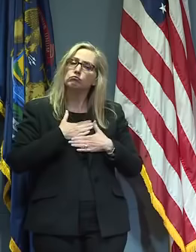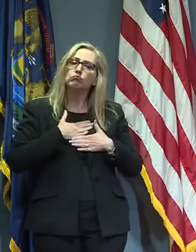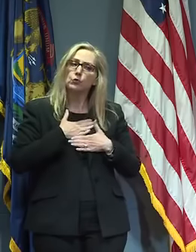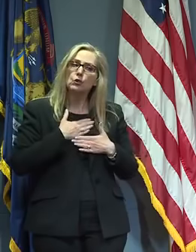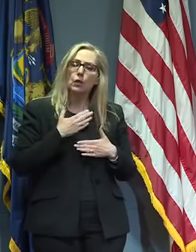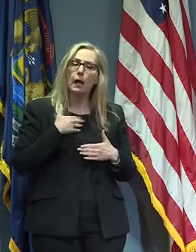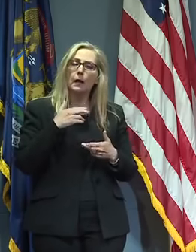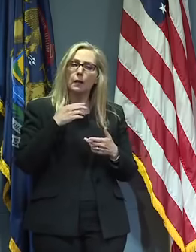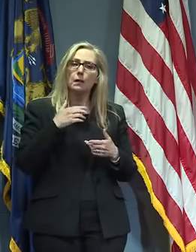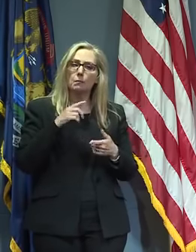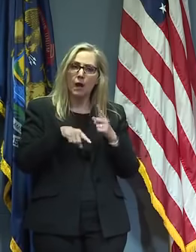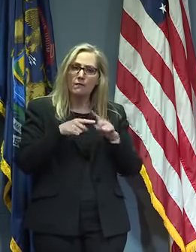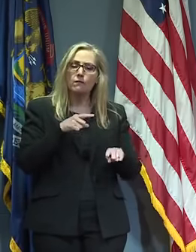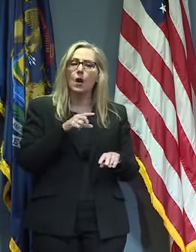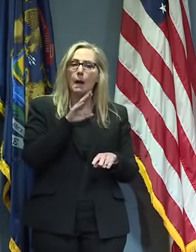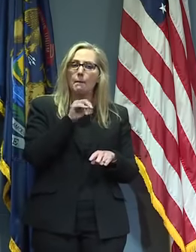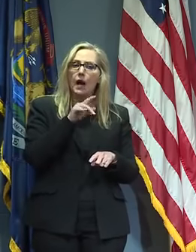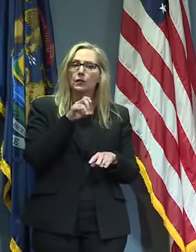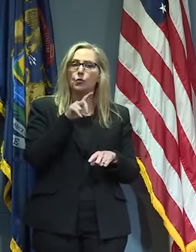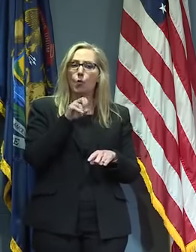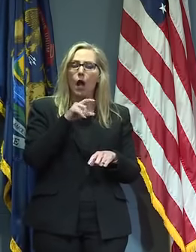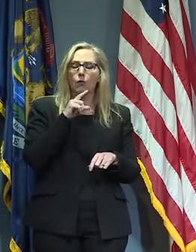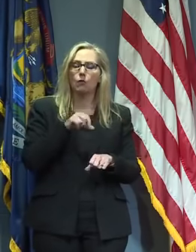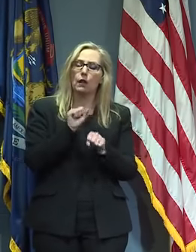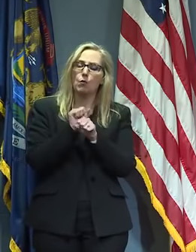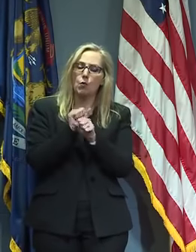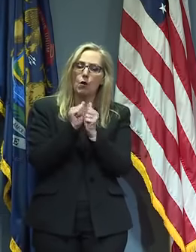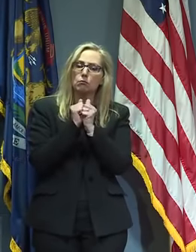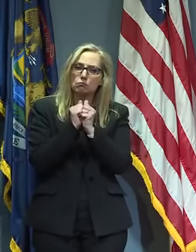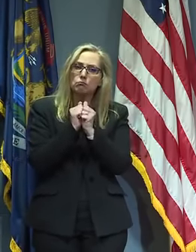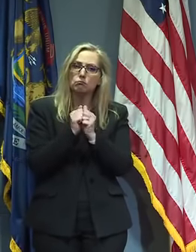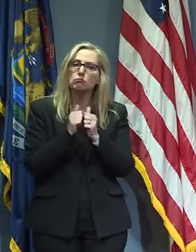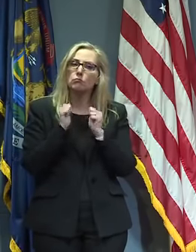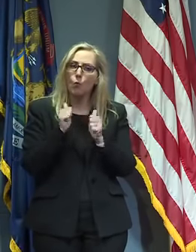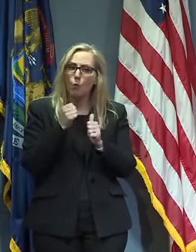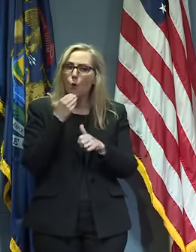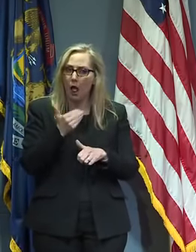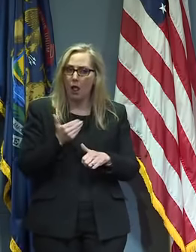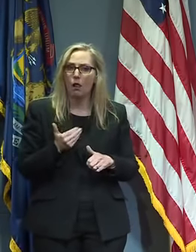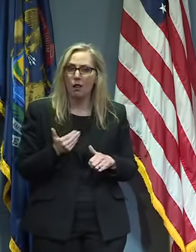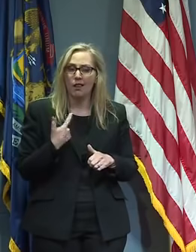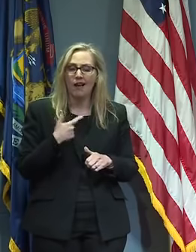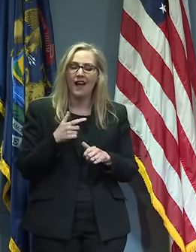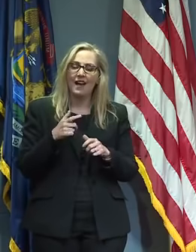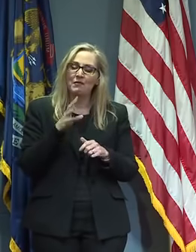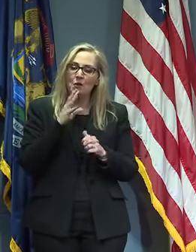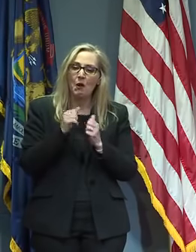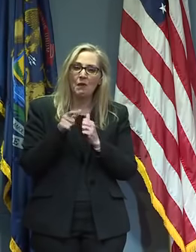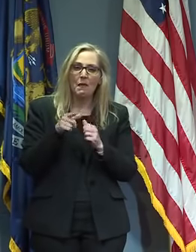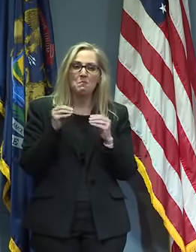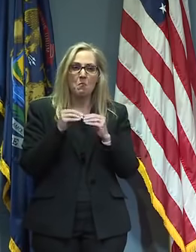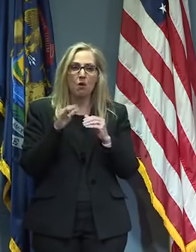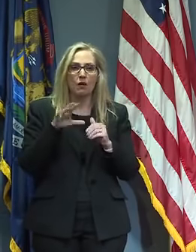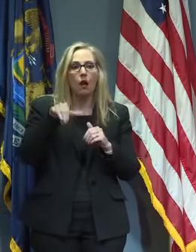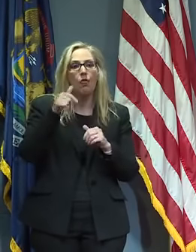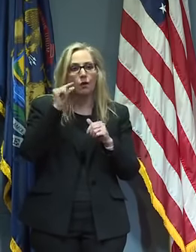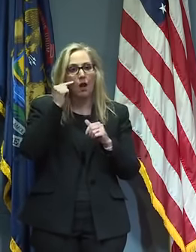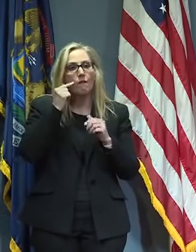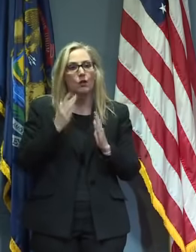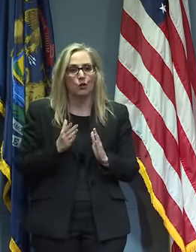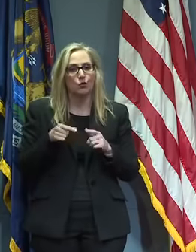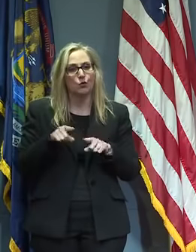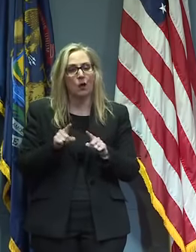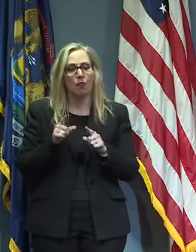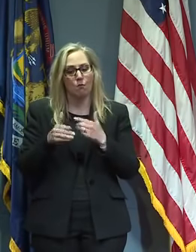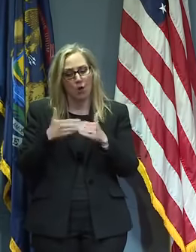We have worked very well together. We've collaborated. I've talked to him maybe more than any other governor during this process. And